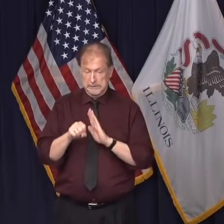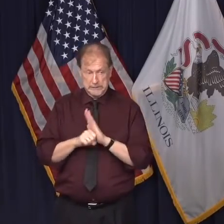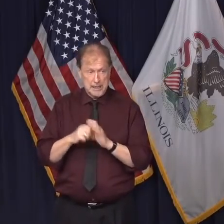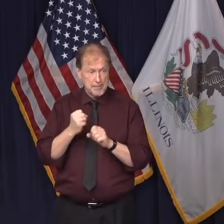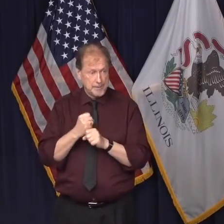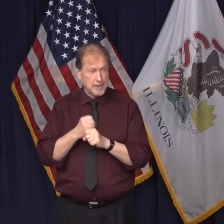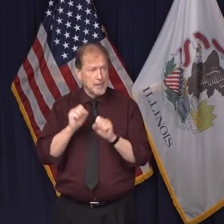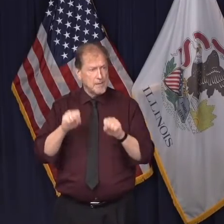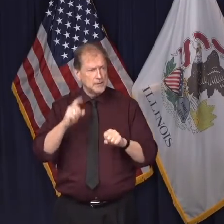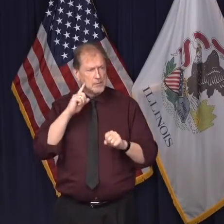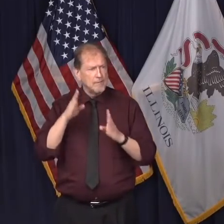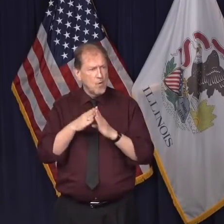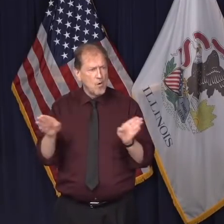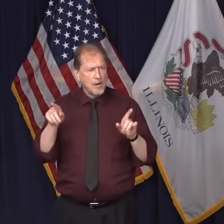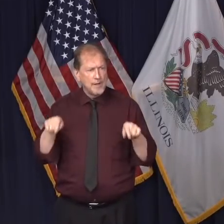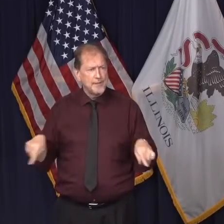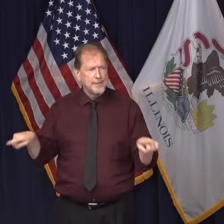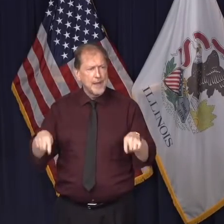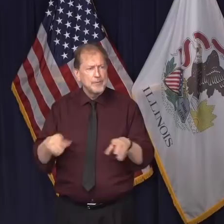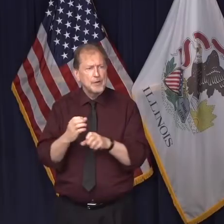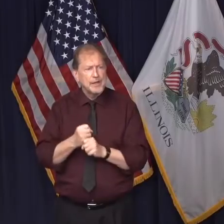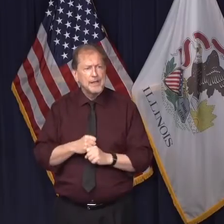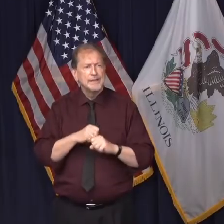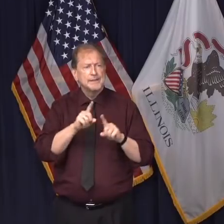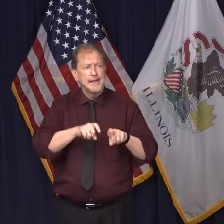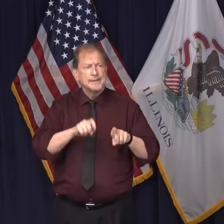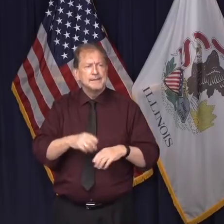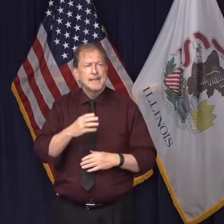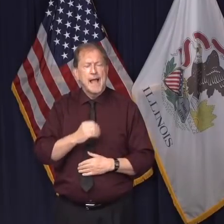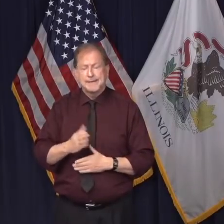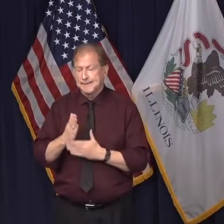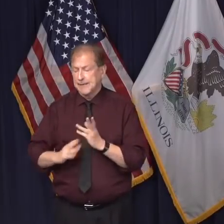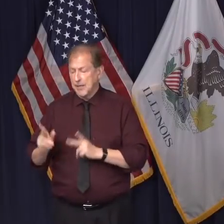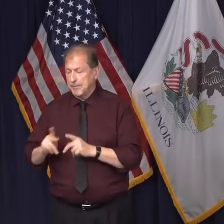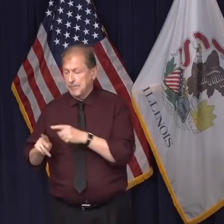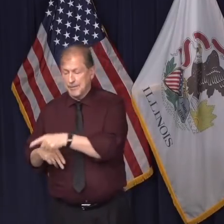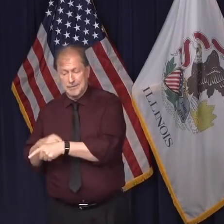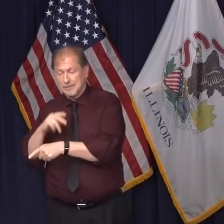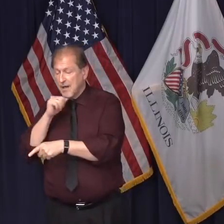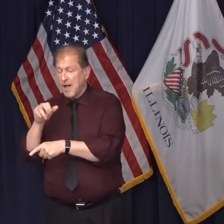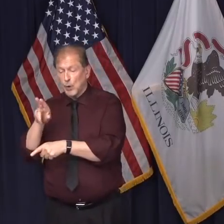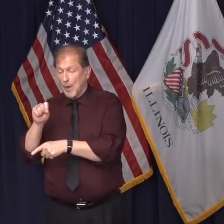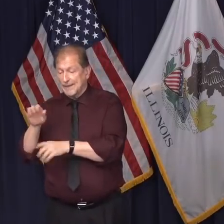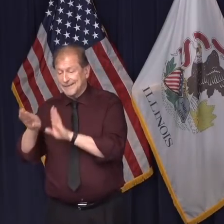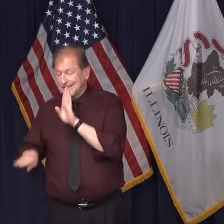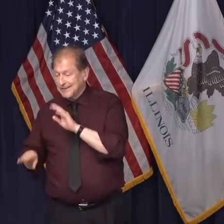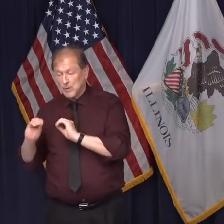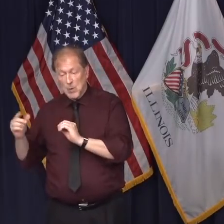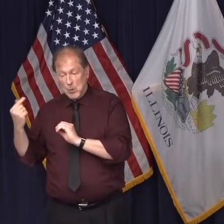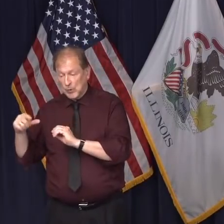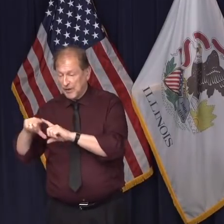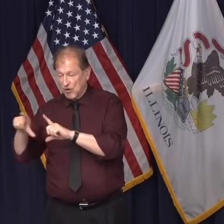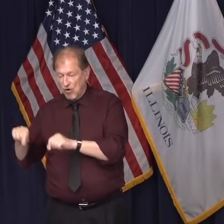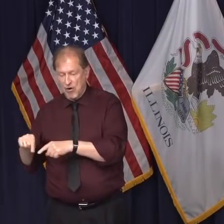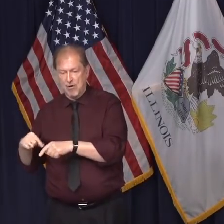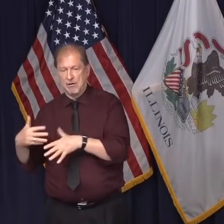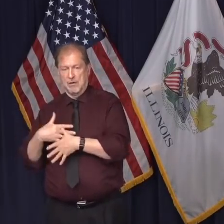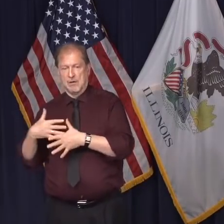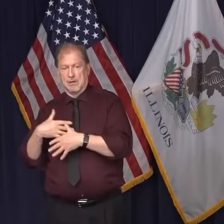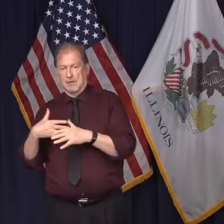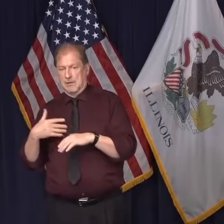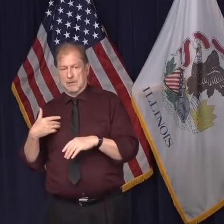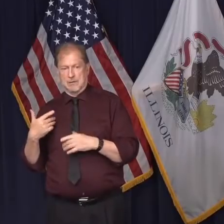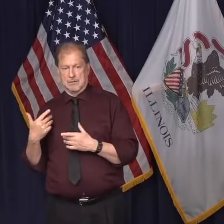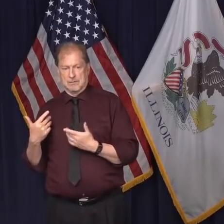for them, and your message to the undocumented people still fearful to be tested? Well, I can't speak to all